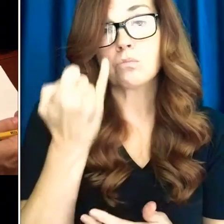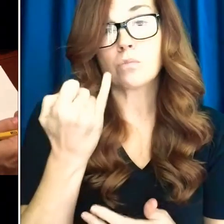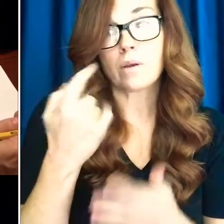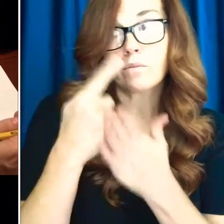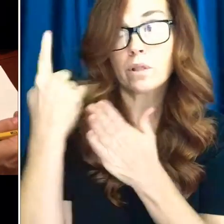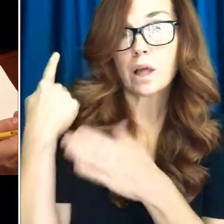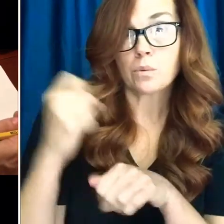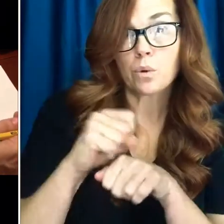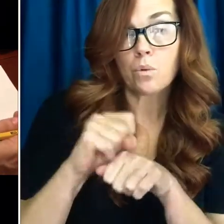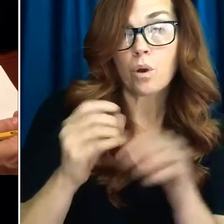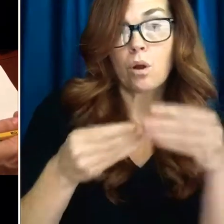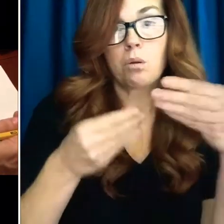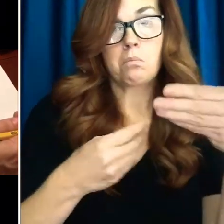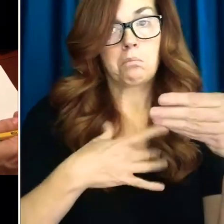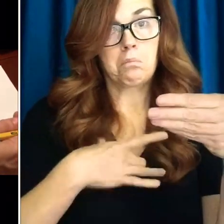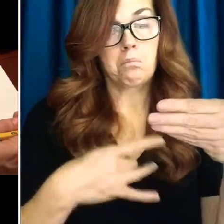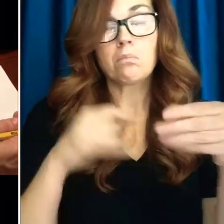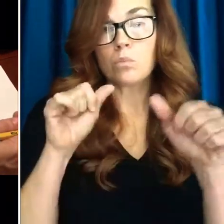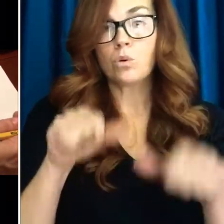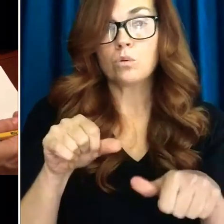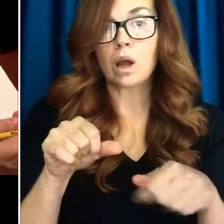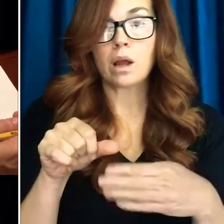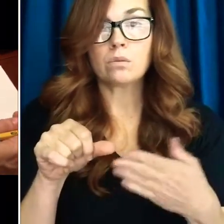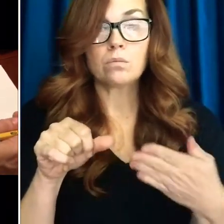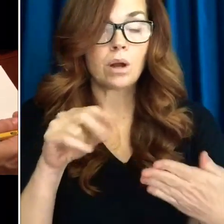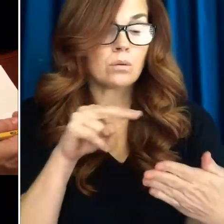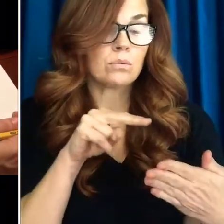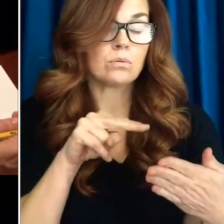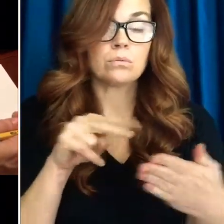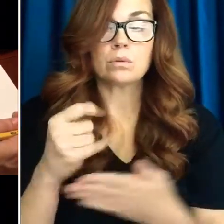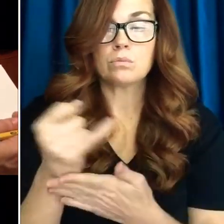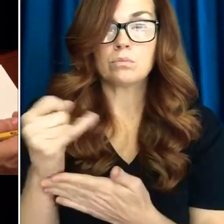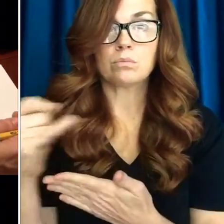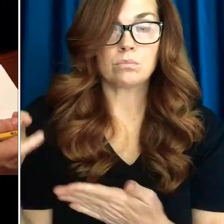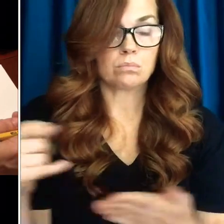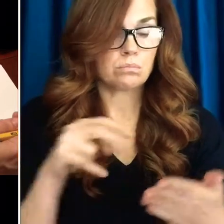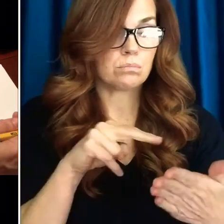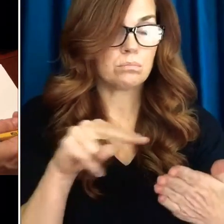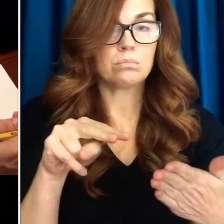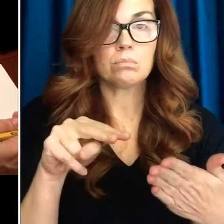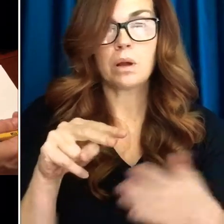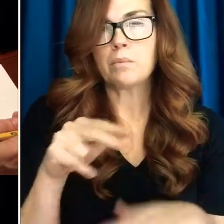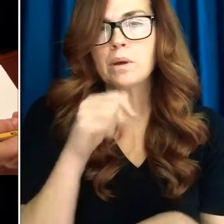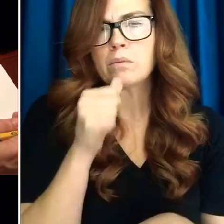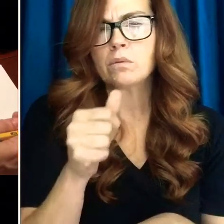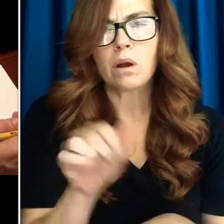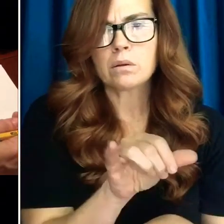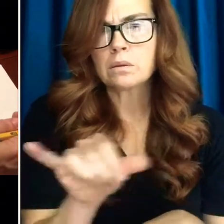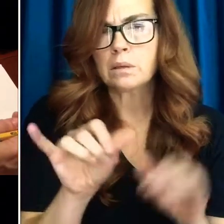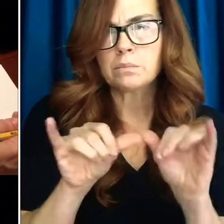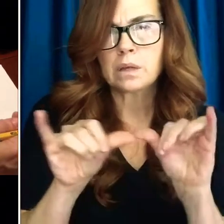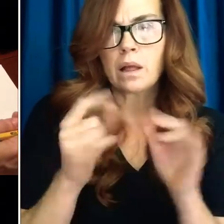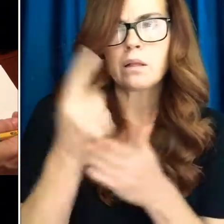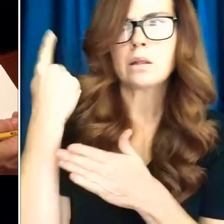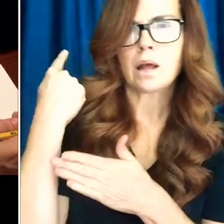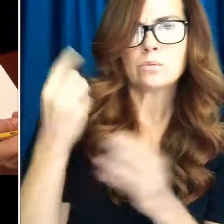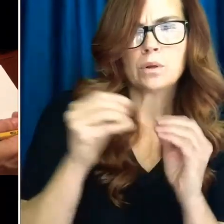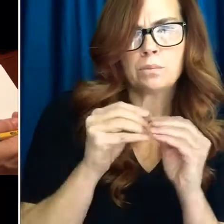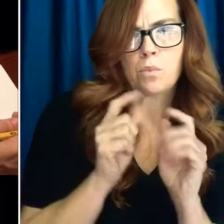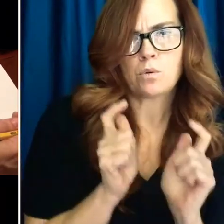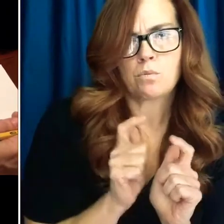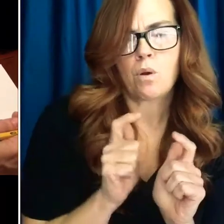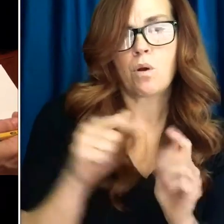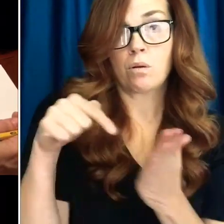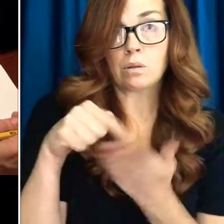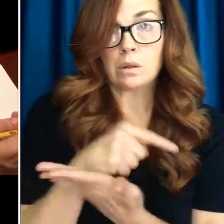the sclera needs to be shaded to give roundness. The eye shape, you can use your eye as a reference if you like, or